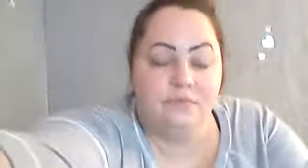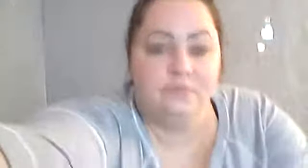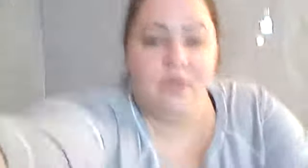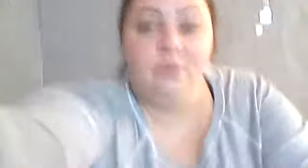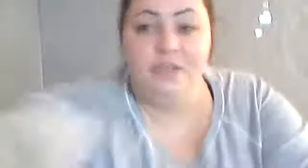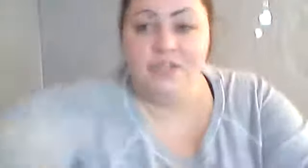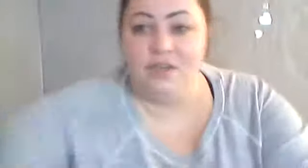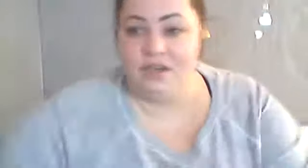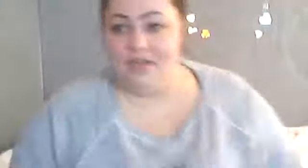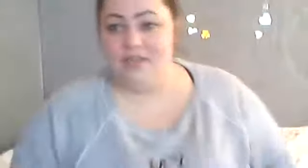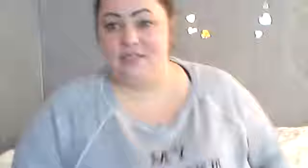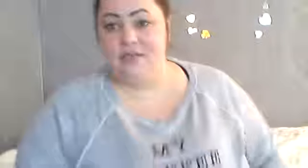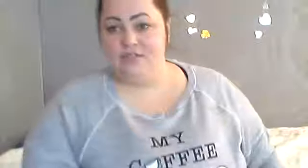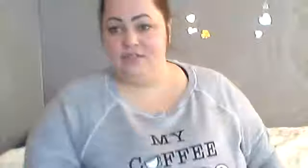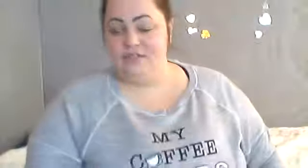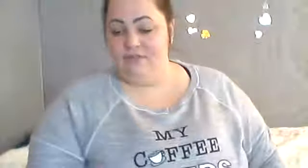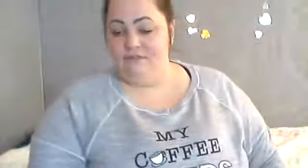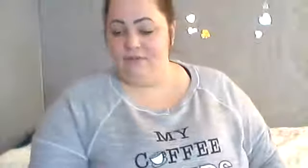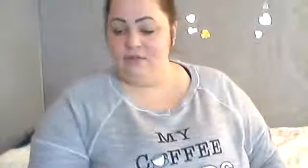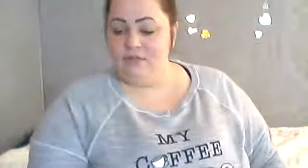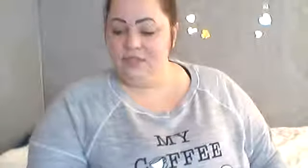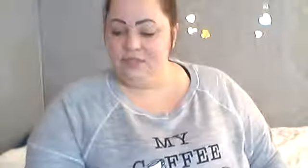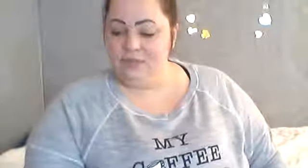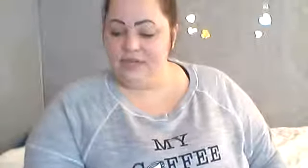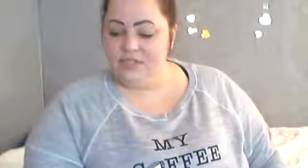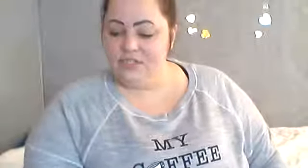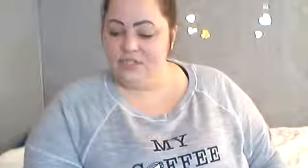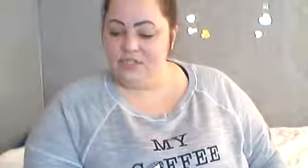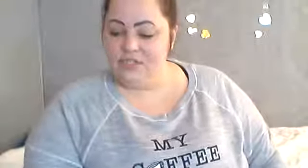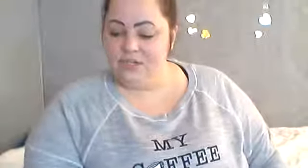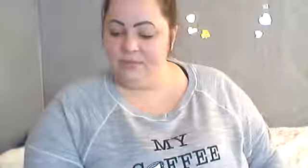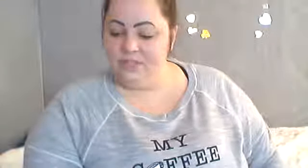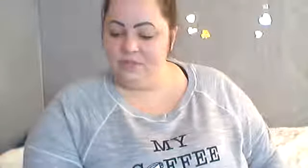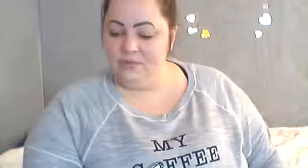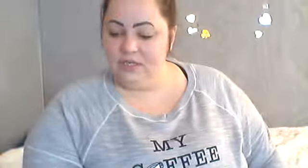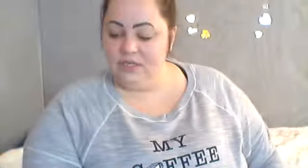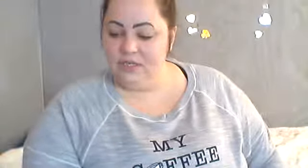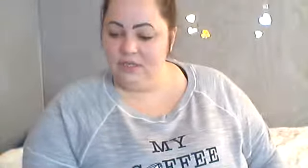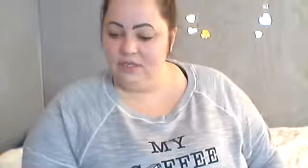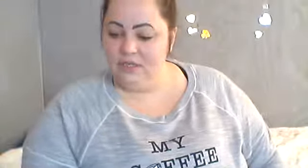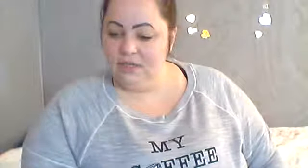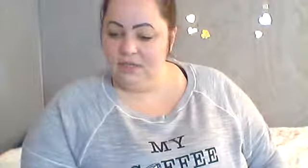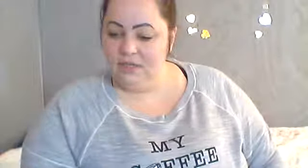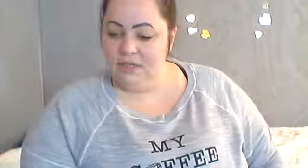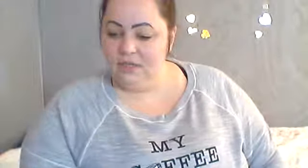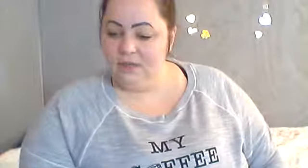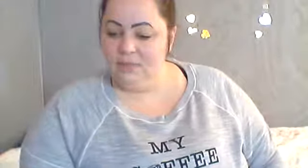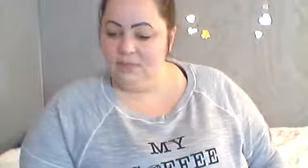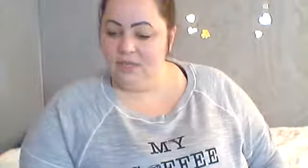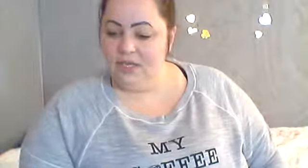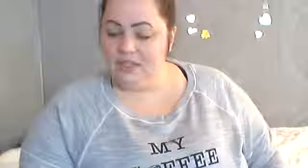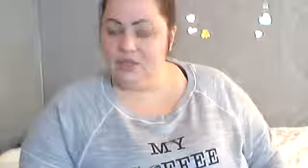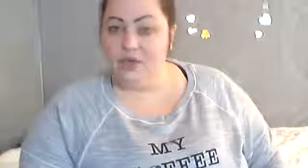I'm really sorry, guys. I followed the directions to share my screen, and I'm looking at the directions,